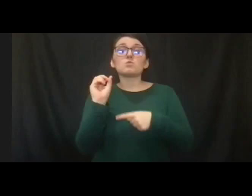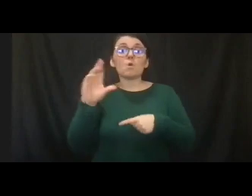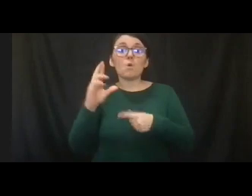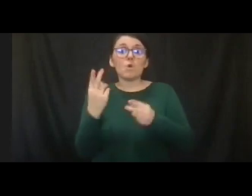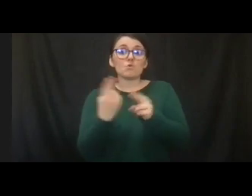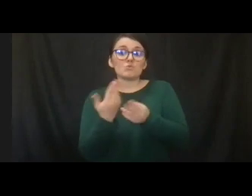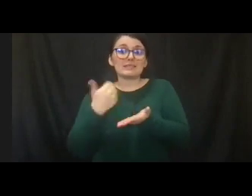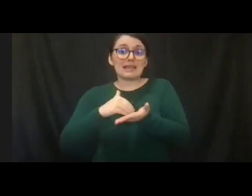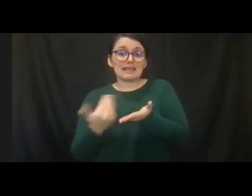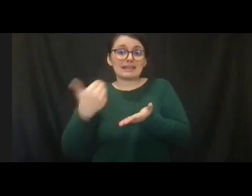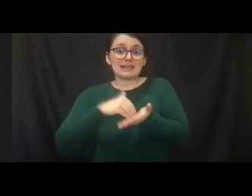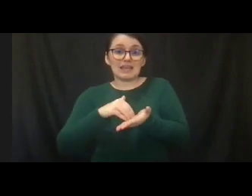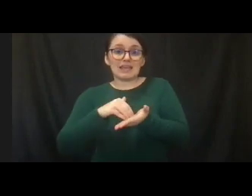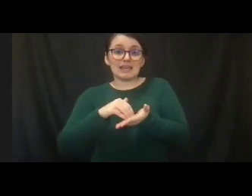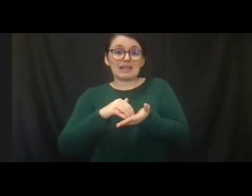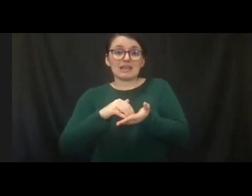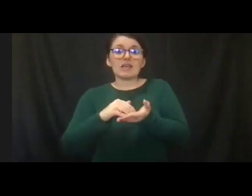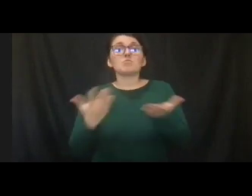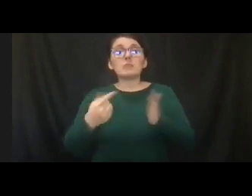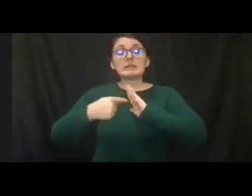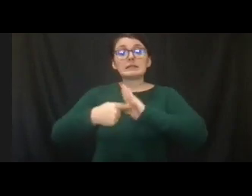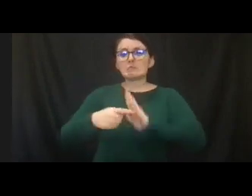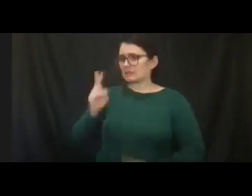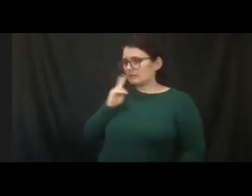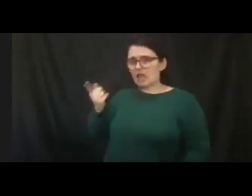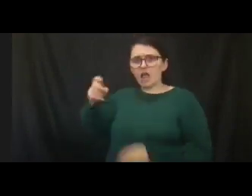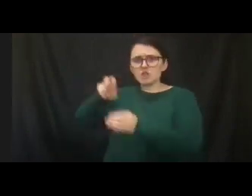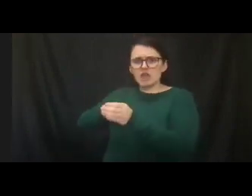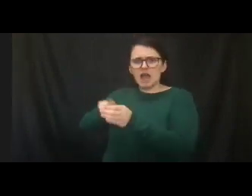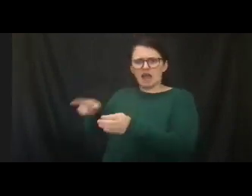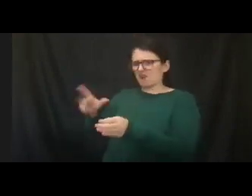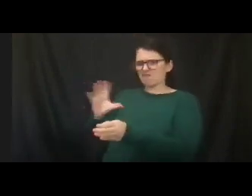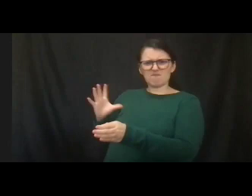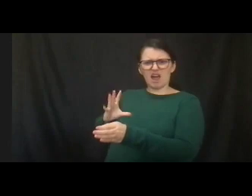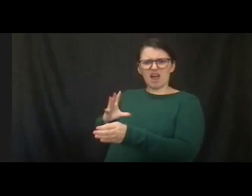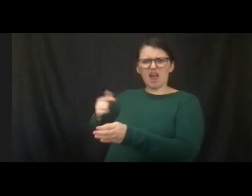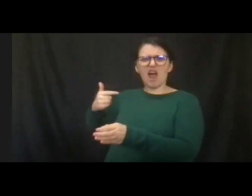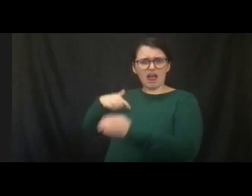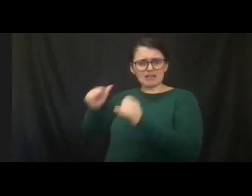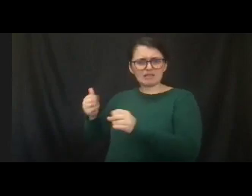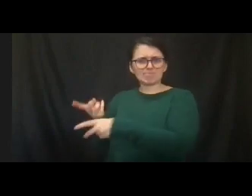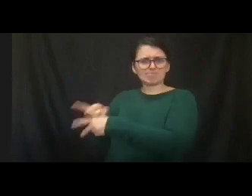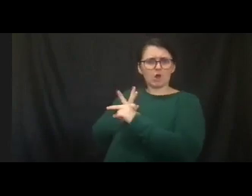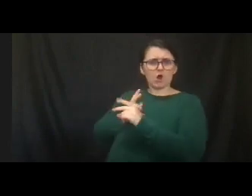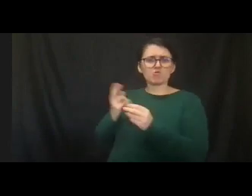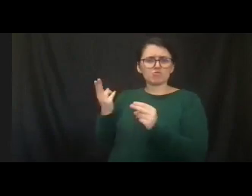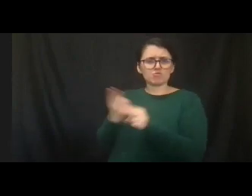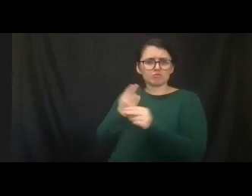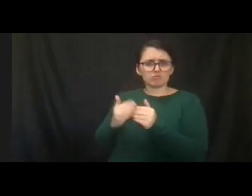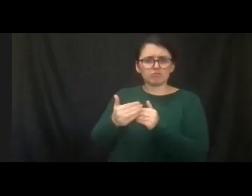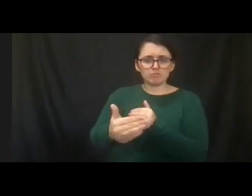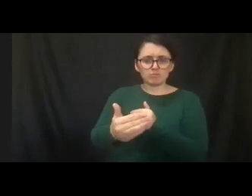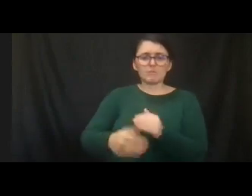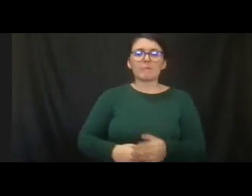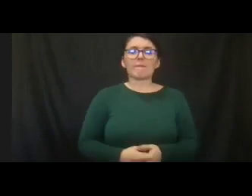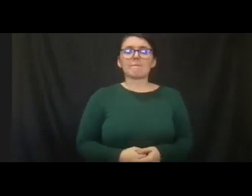have that chair that you're going to throw in there that's perfectly fine that could have went to Bring or Goodwill? And so sometimes people